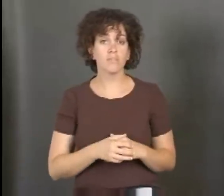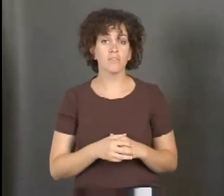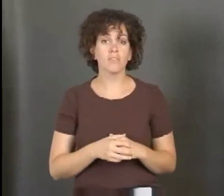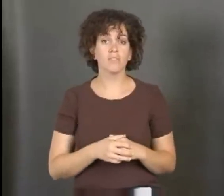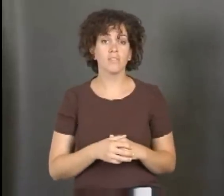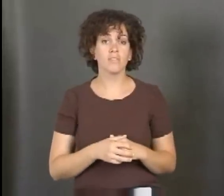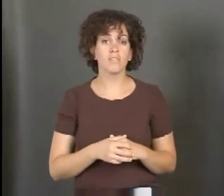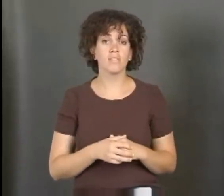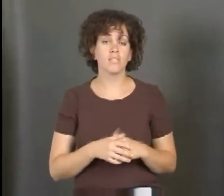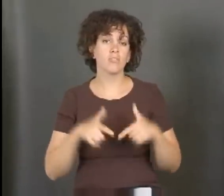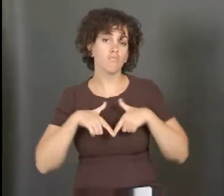Bathing suit.